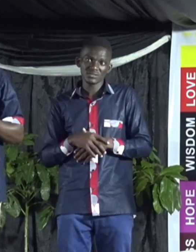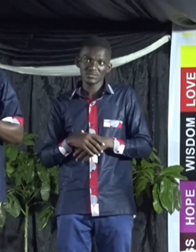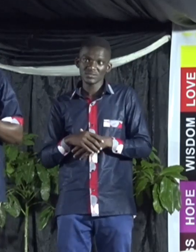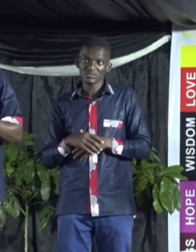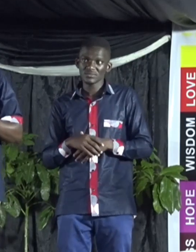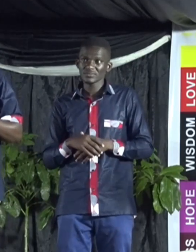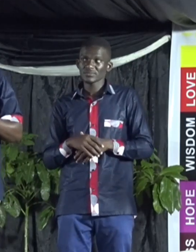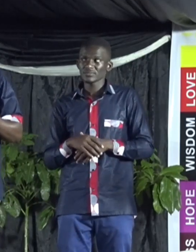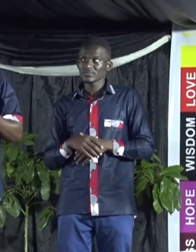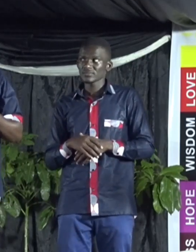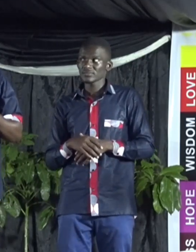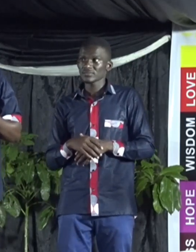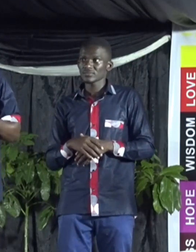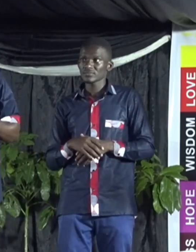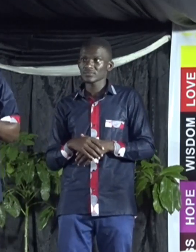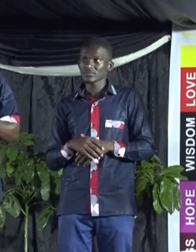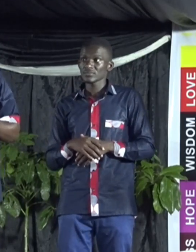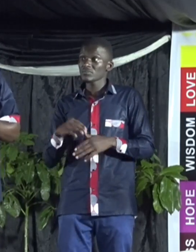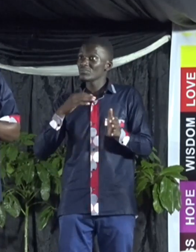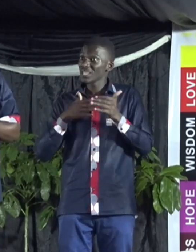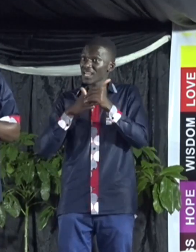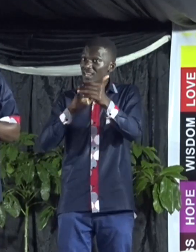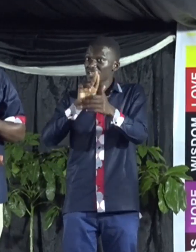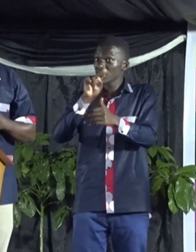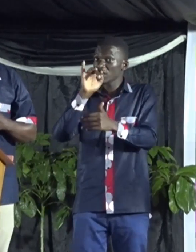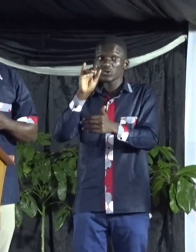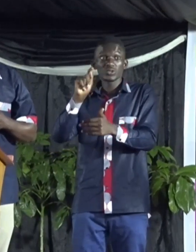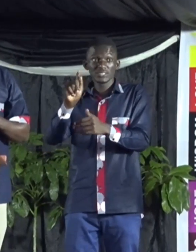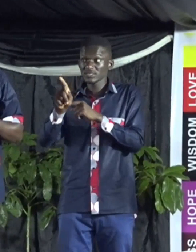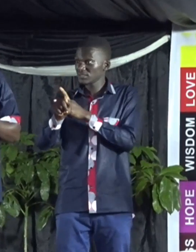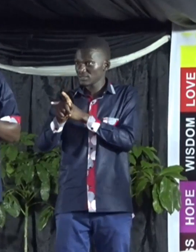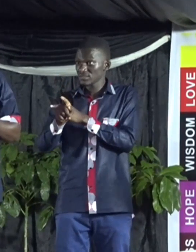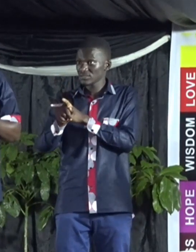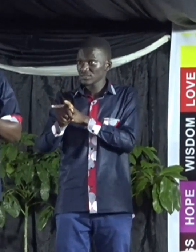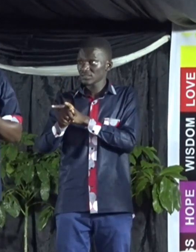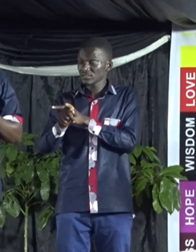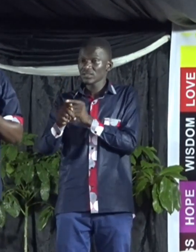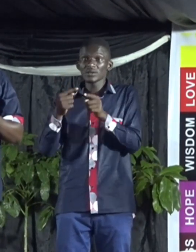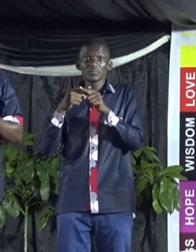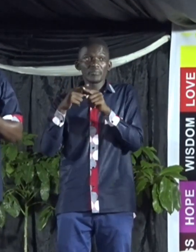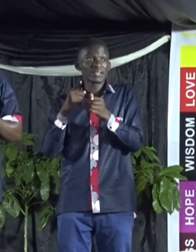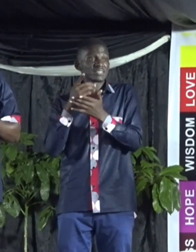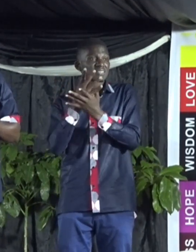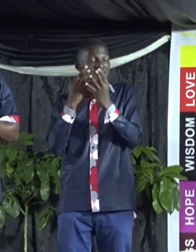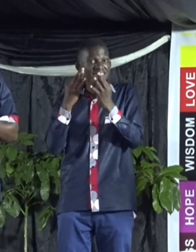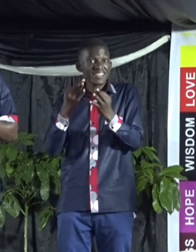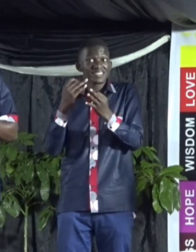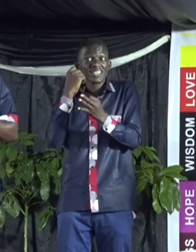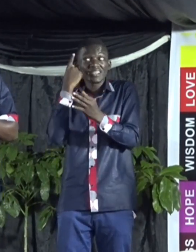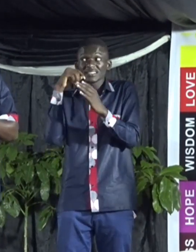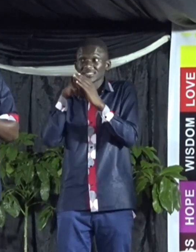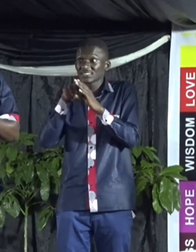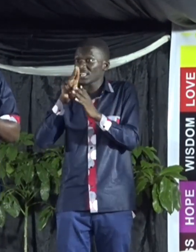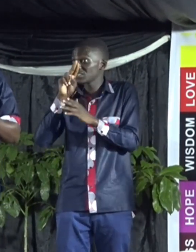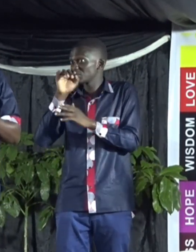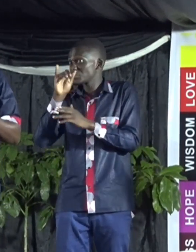fruits, brethren. Nze nakulira unity. I led the unit. Nebintu bya nazula mu unit. But the